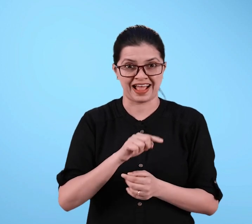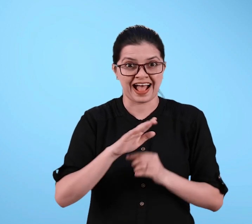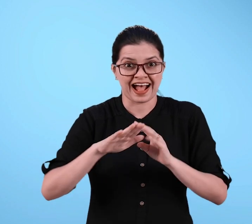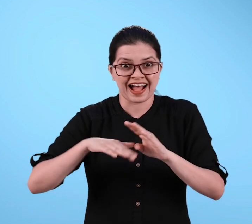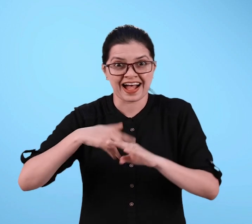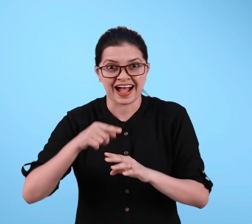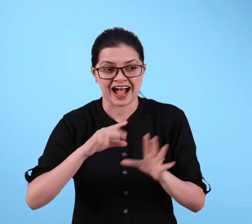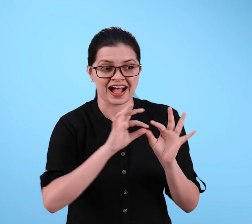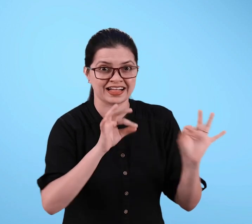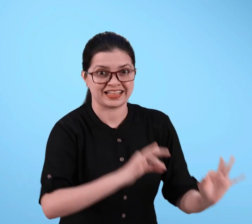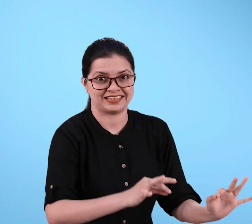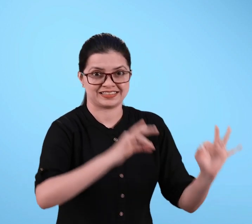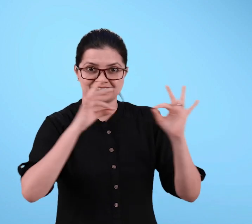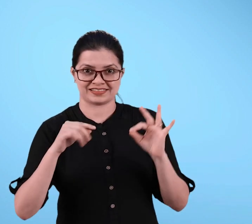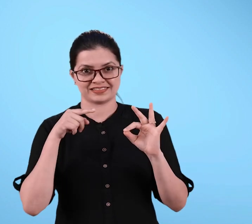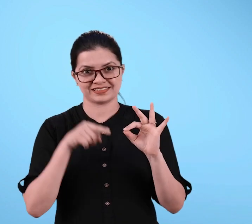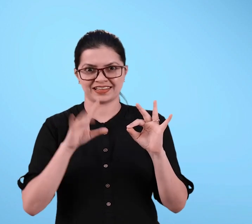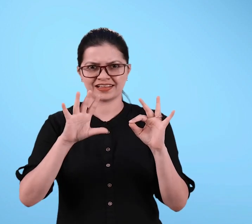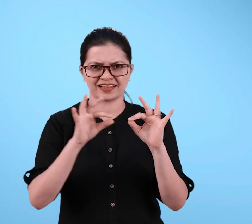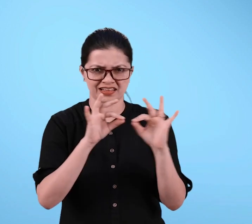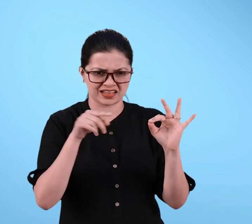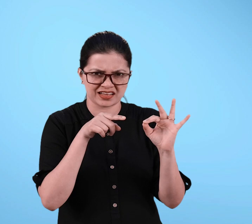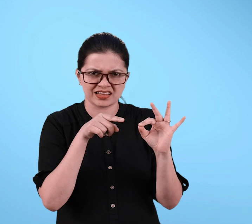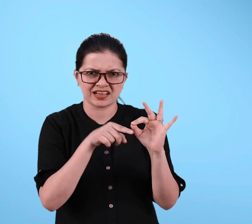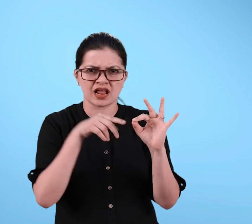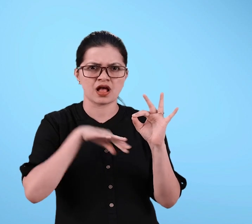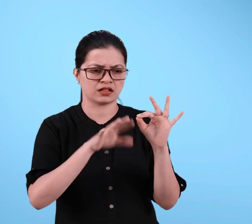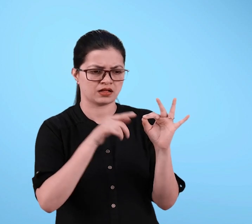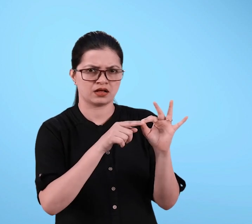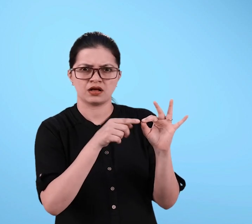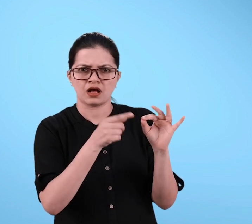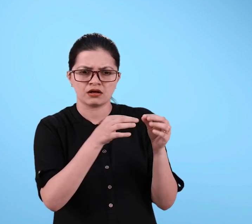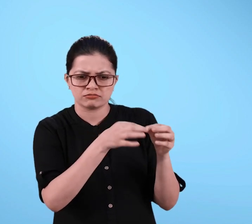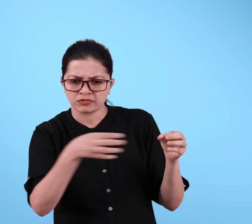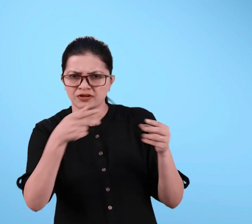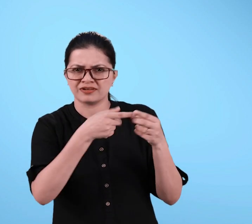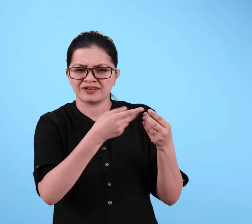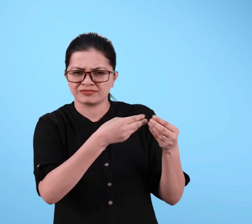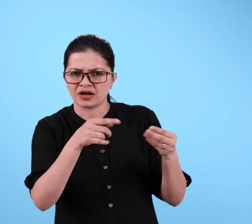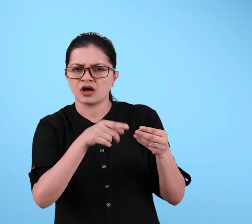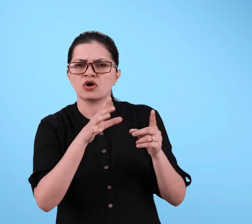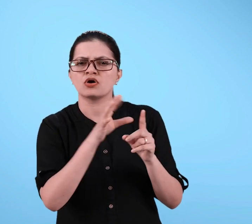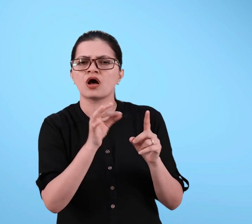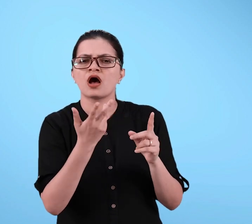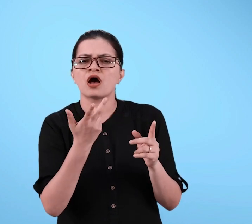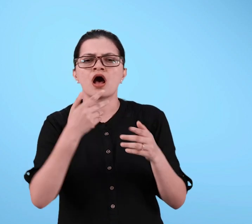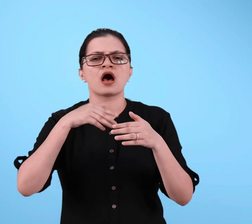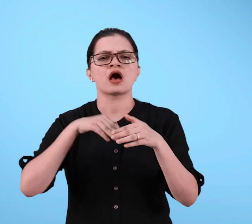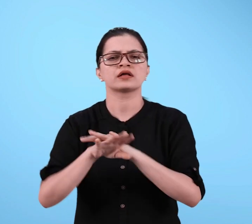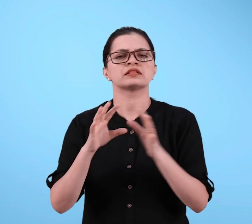Hold one end of the yarn with a tongue and bring the other end over the flame of a candle. And bring the other end over the flame of